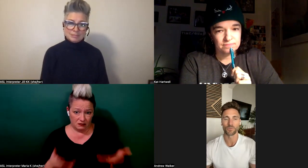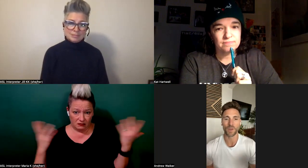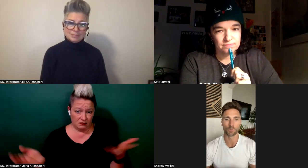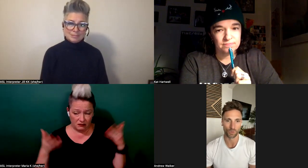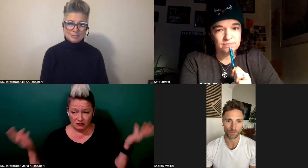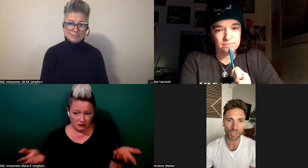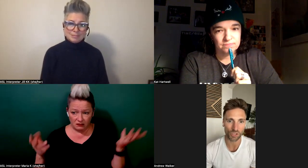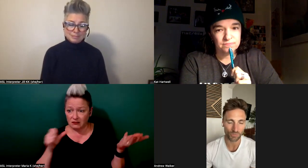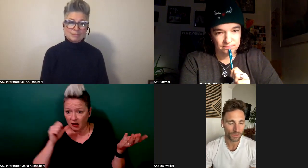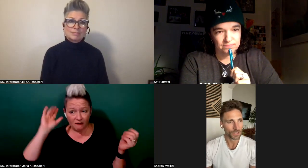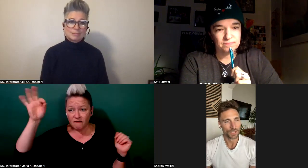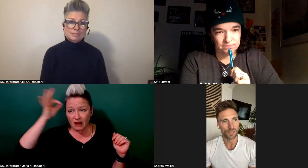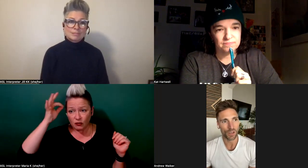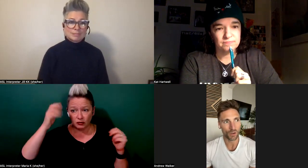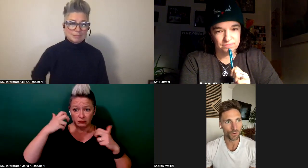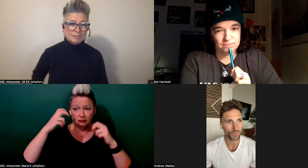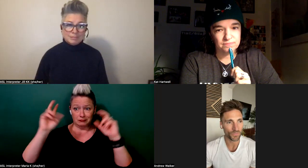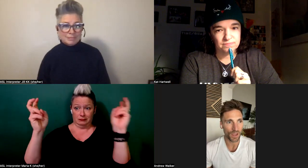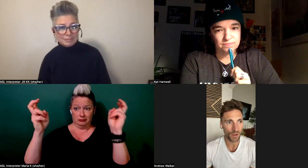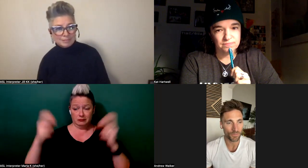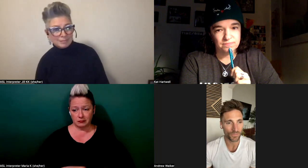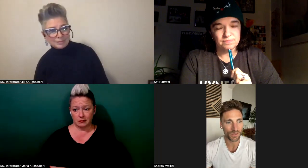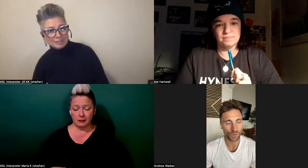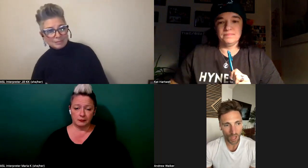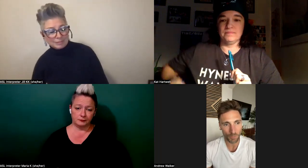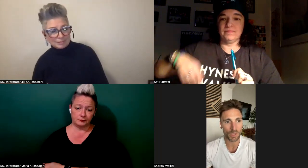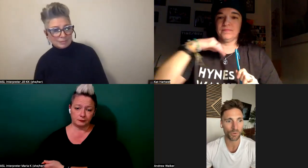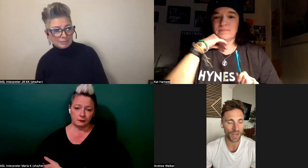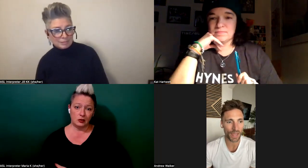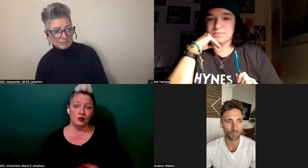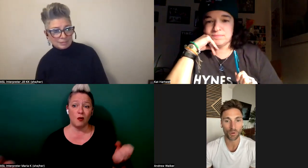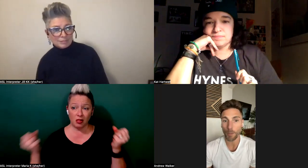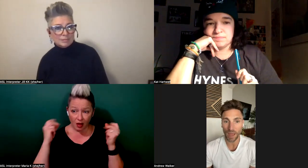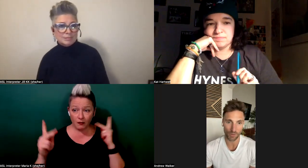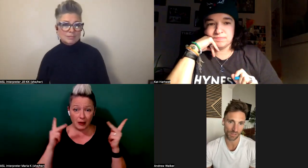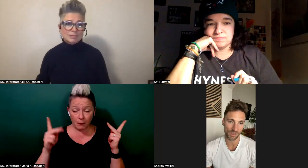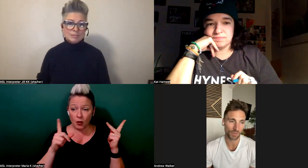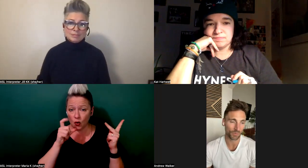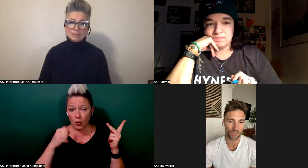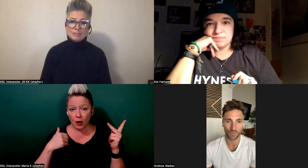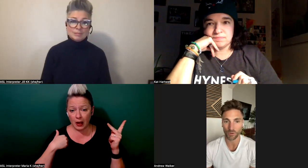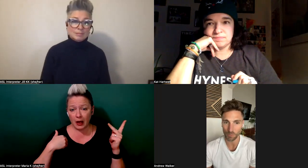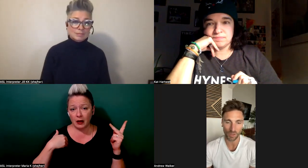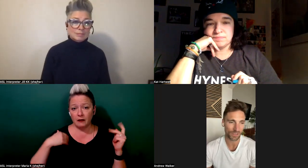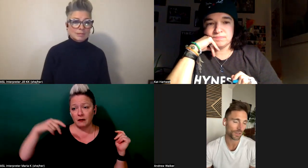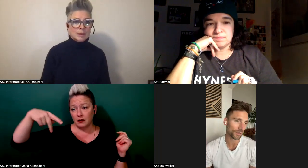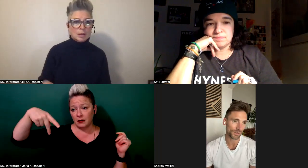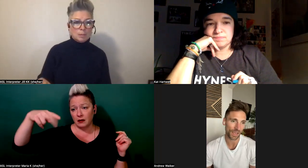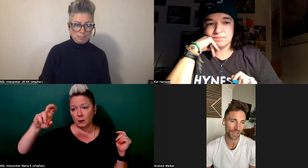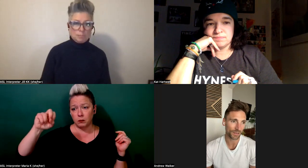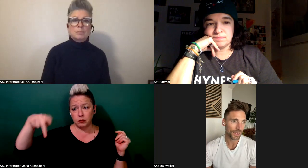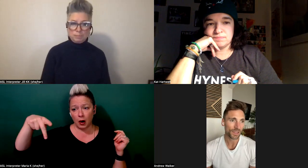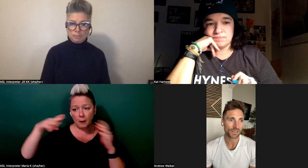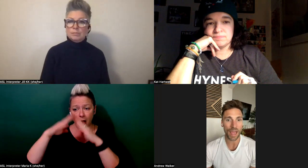a federal issue. So so a lot of people that had prop houses that have been around for 30 plus